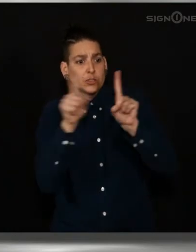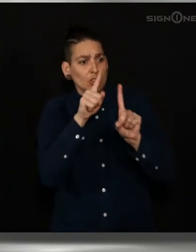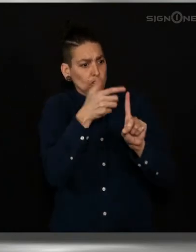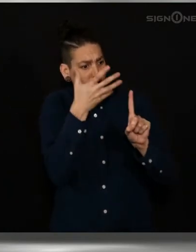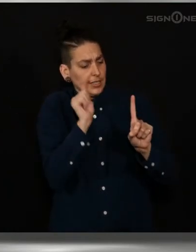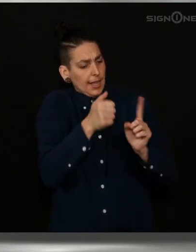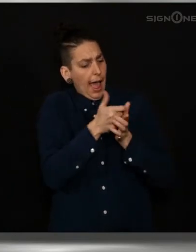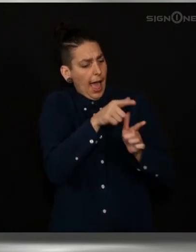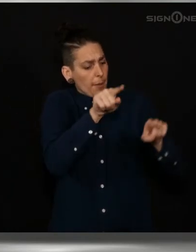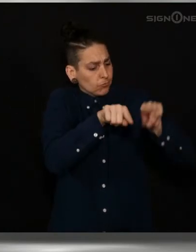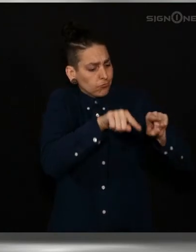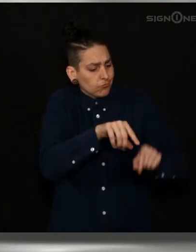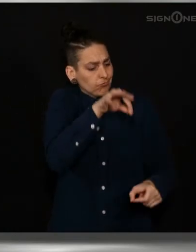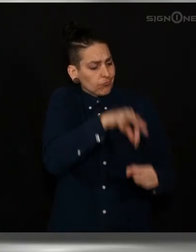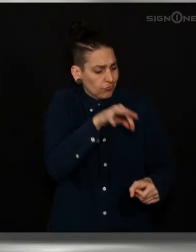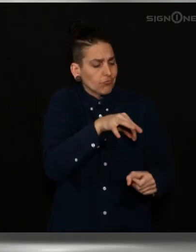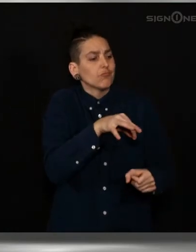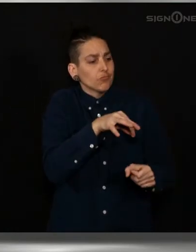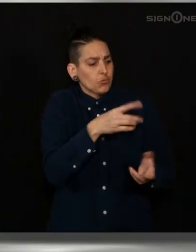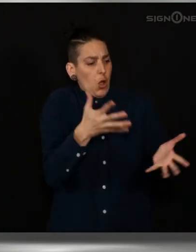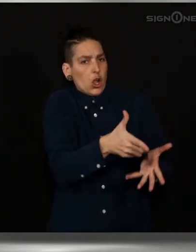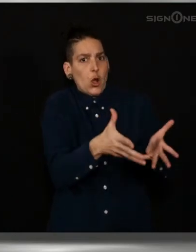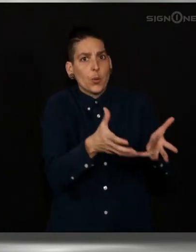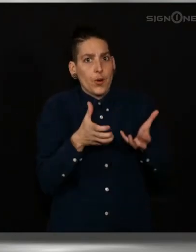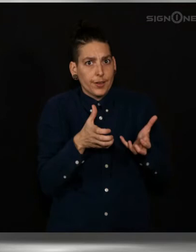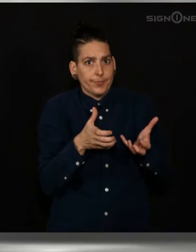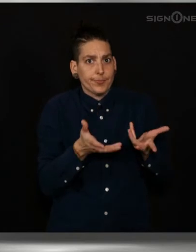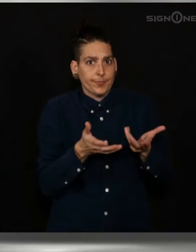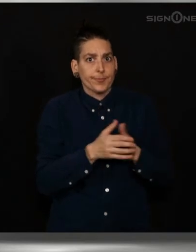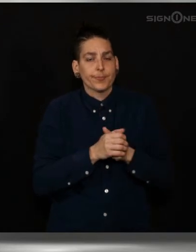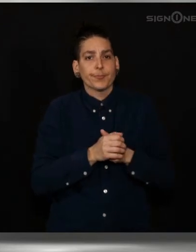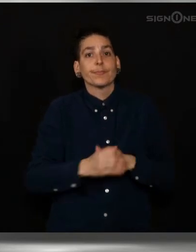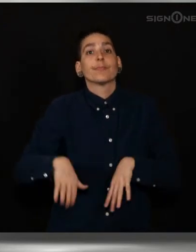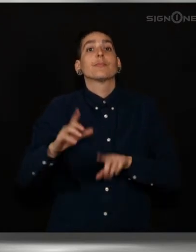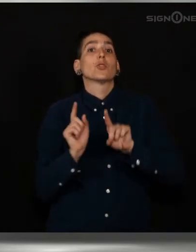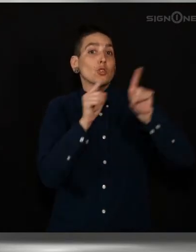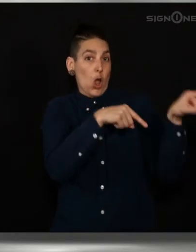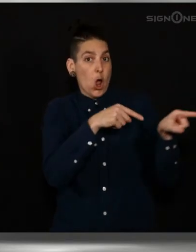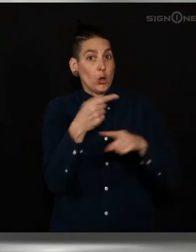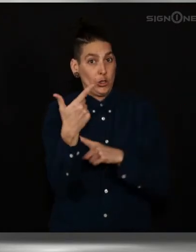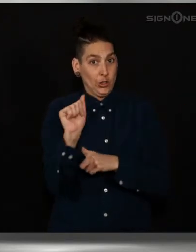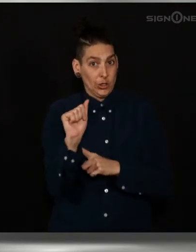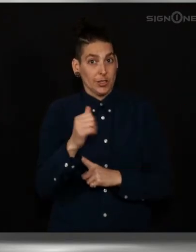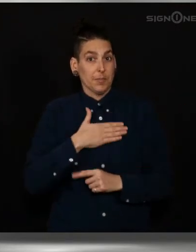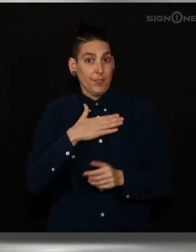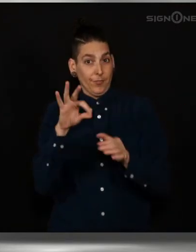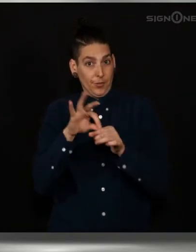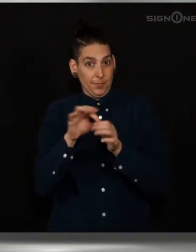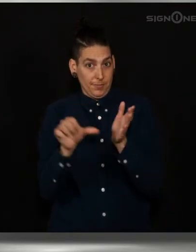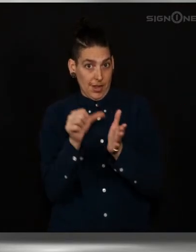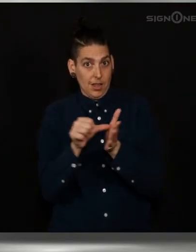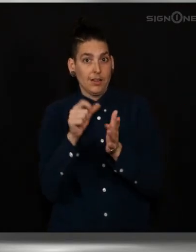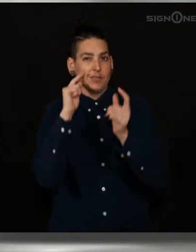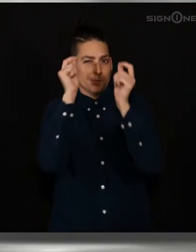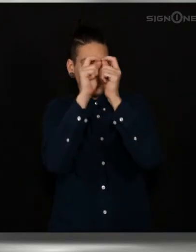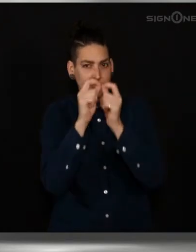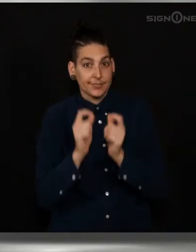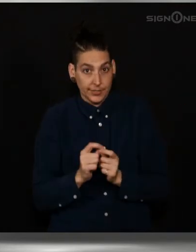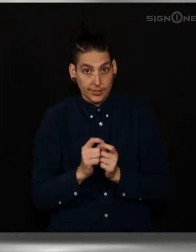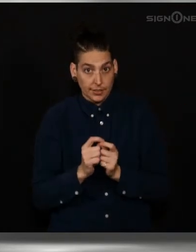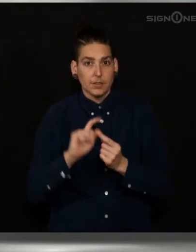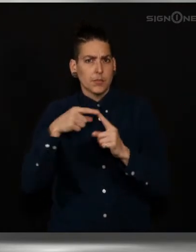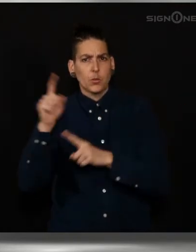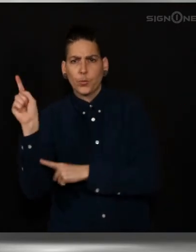you trust who will make sure you vote the way you want to. Go to the Georgia My Voter page for specific